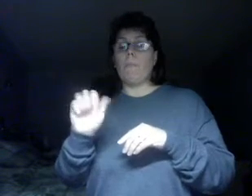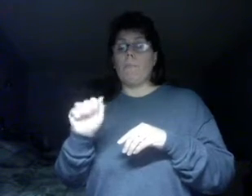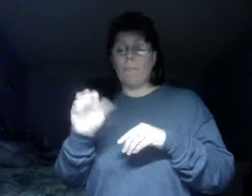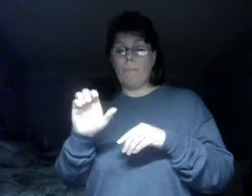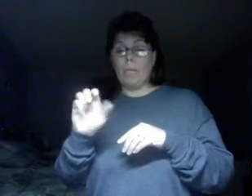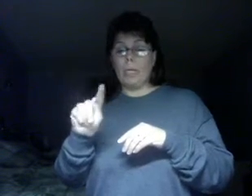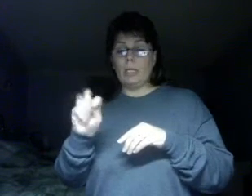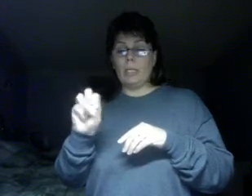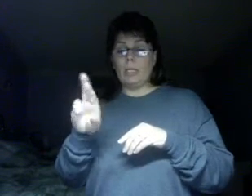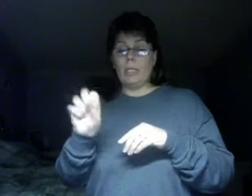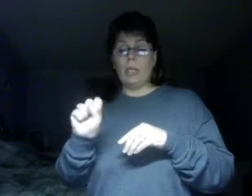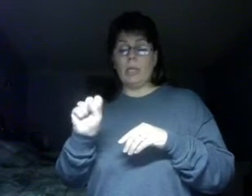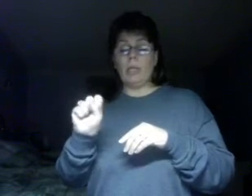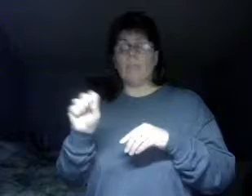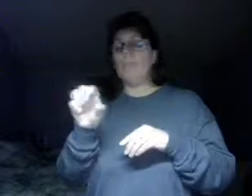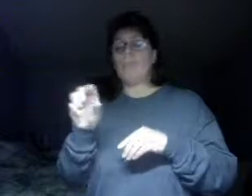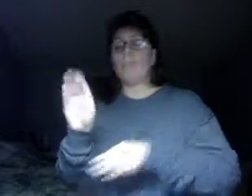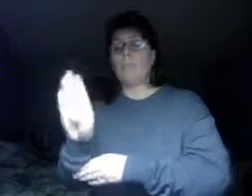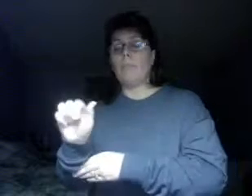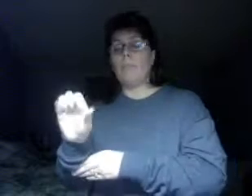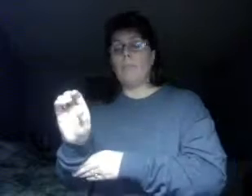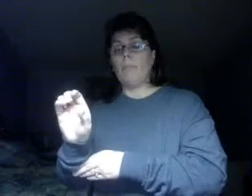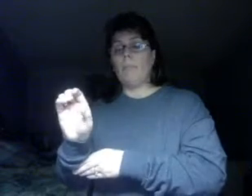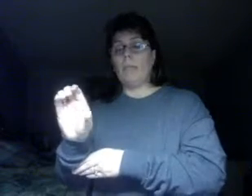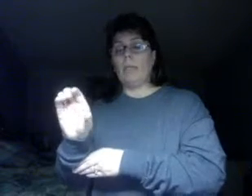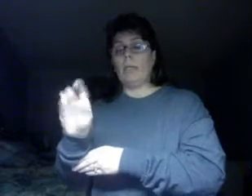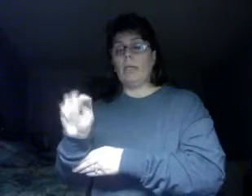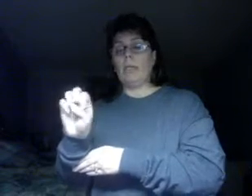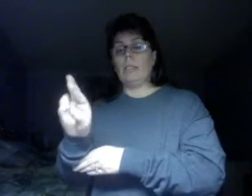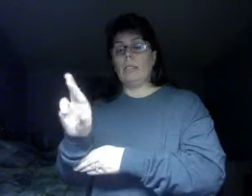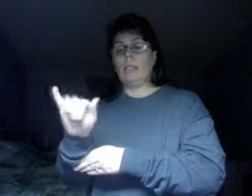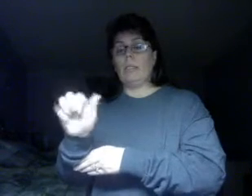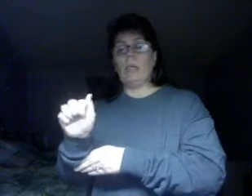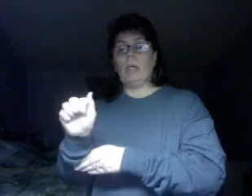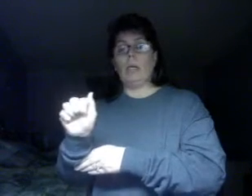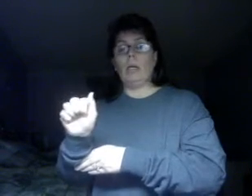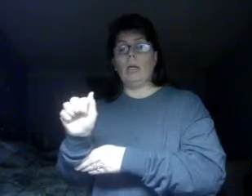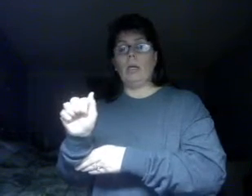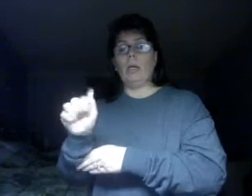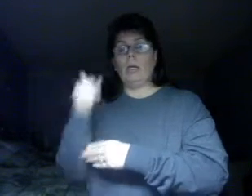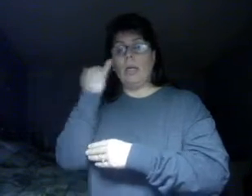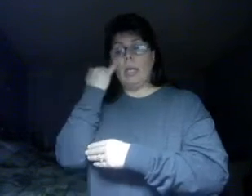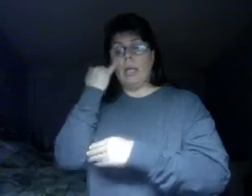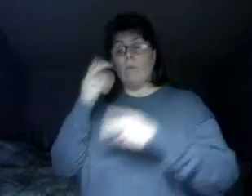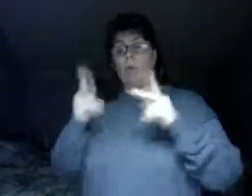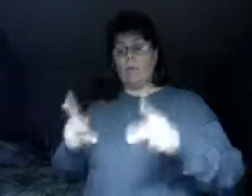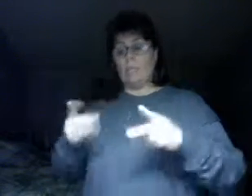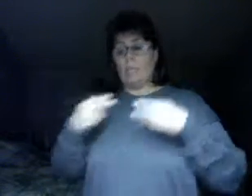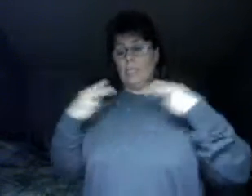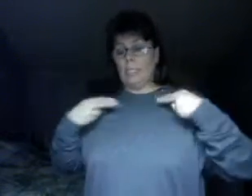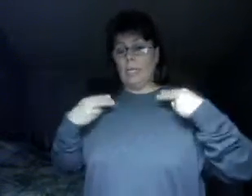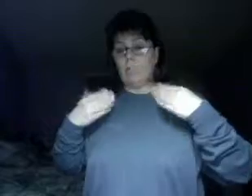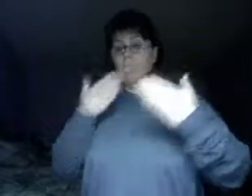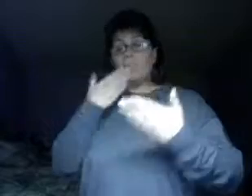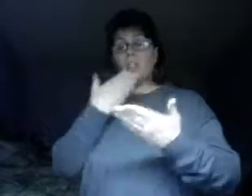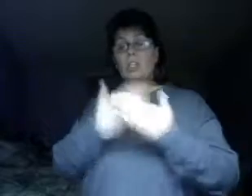in check, constantly fight it off, and never know that they have that particular bacteria. But when people do not have a strong immune system, they